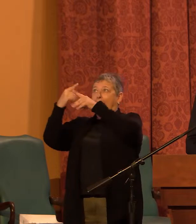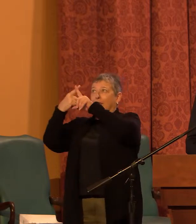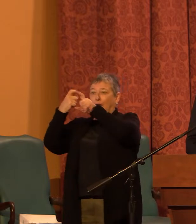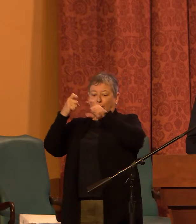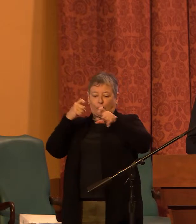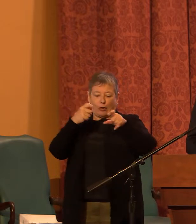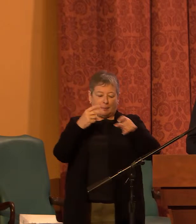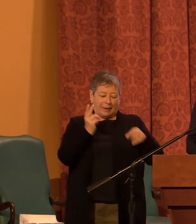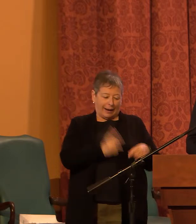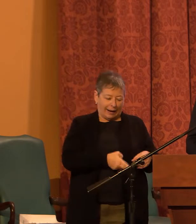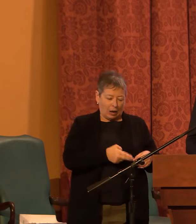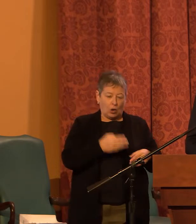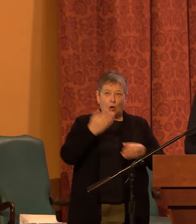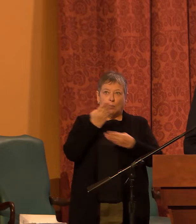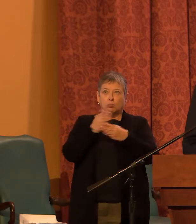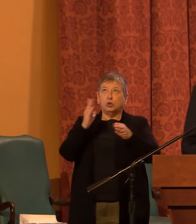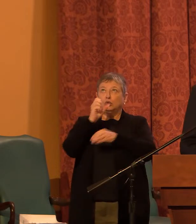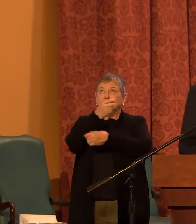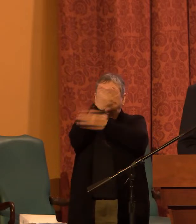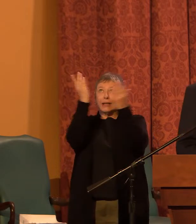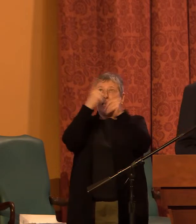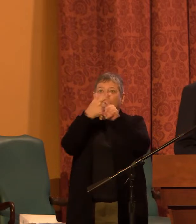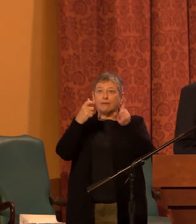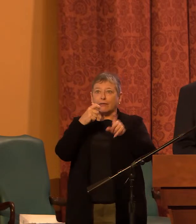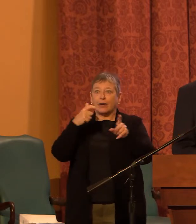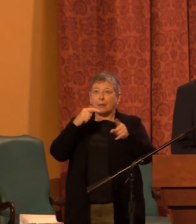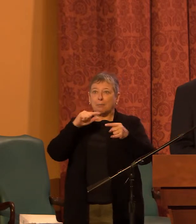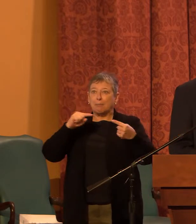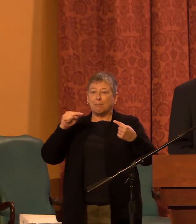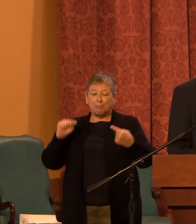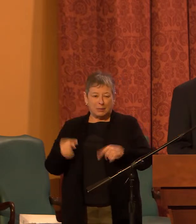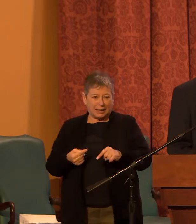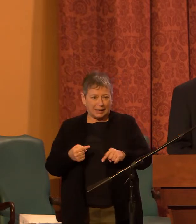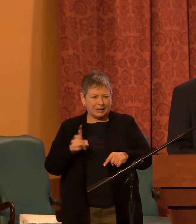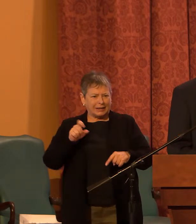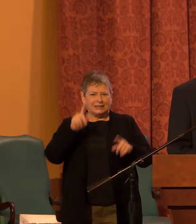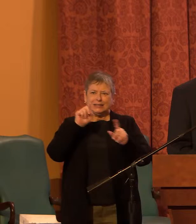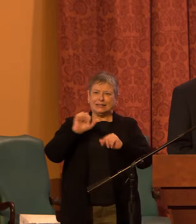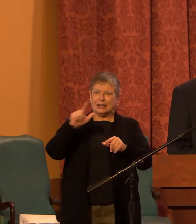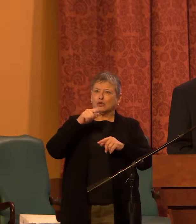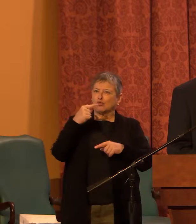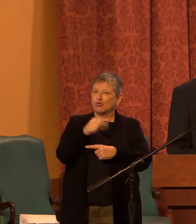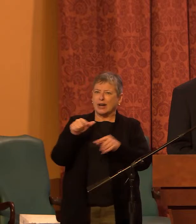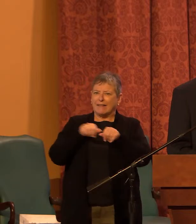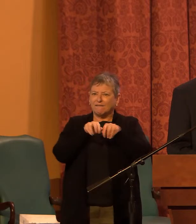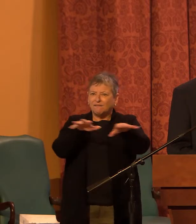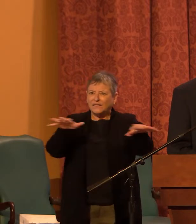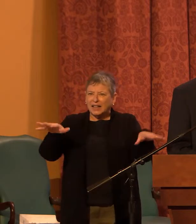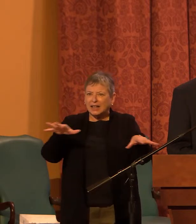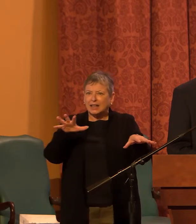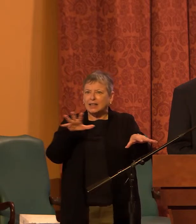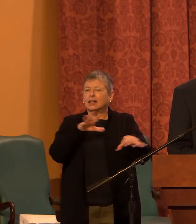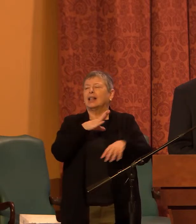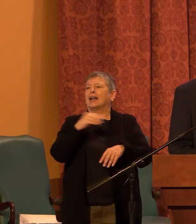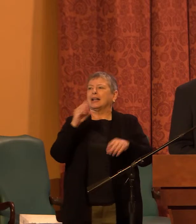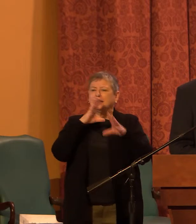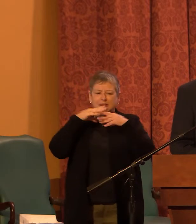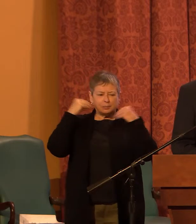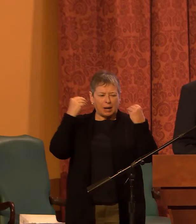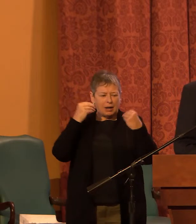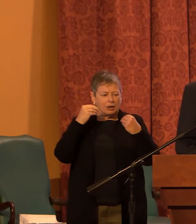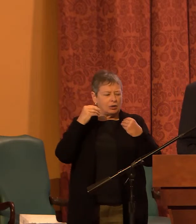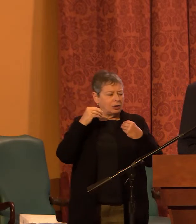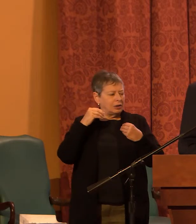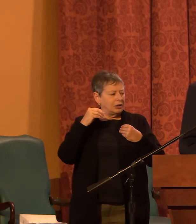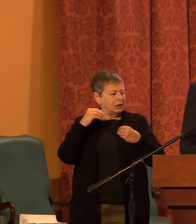pain? Can you tell a green field from a cold steel rail, a smile from a veil? Did they